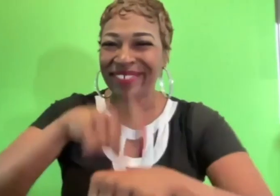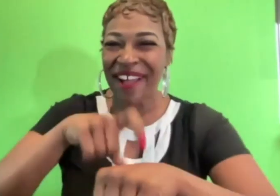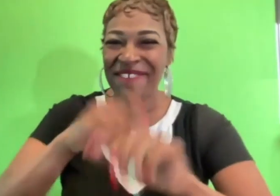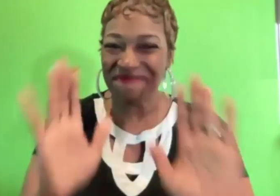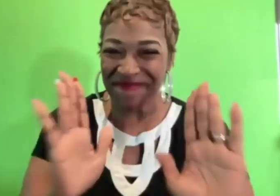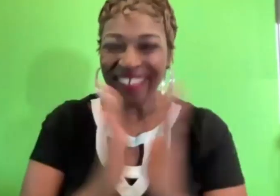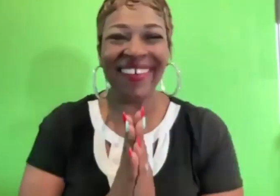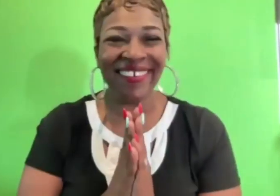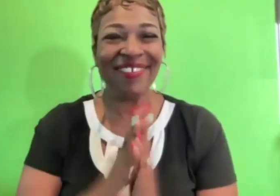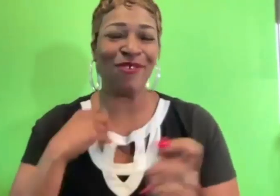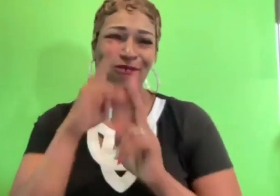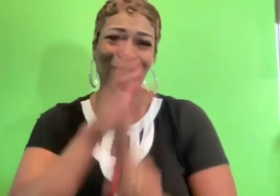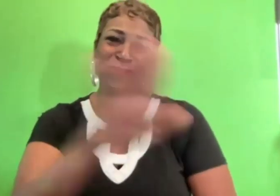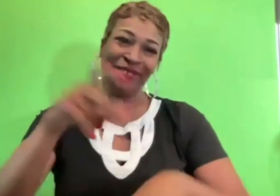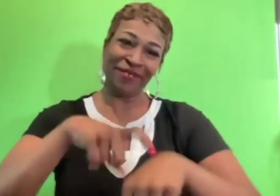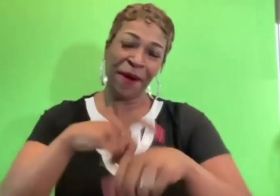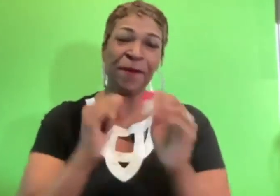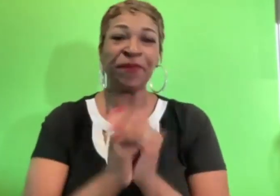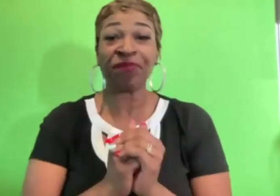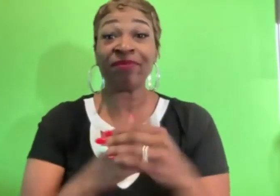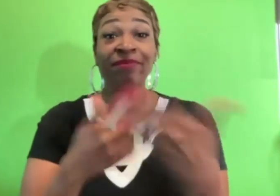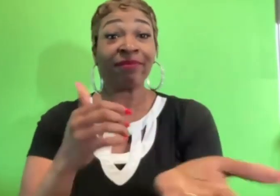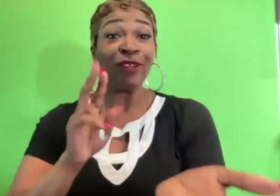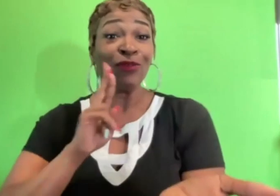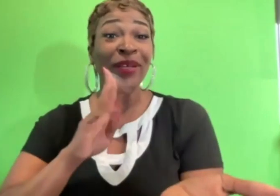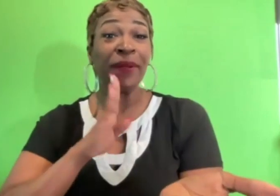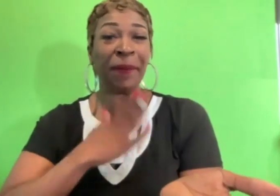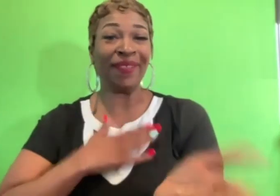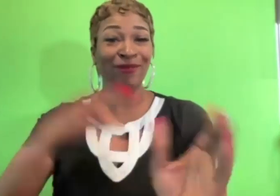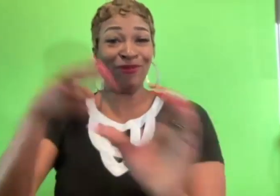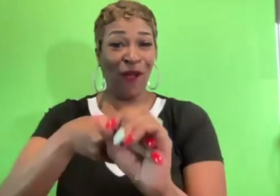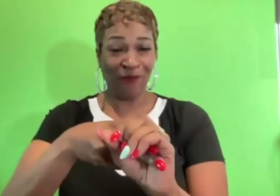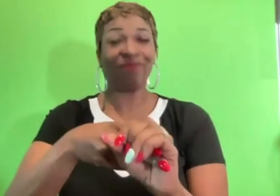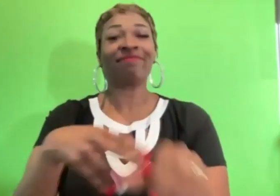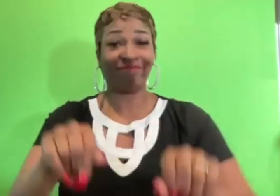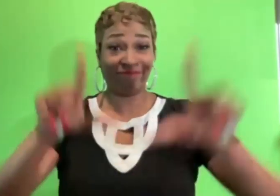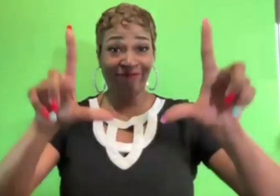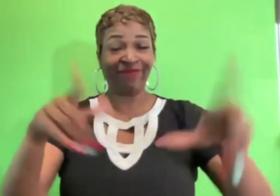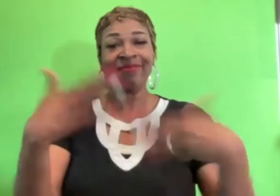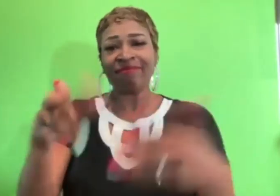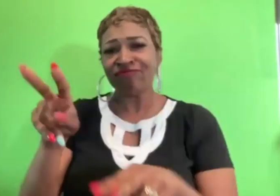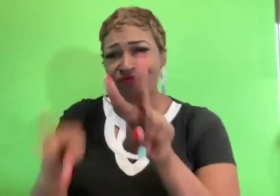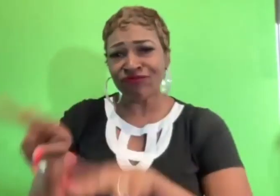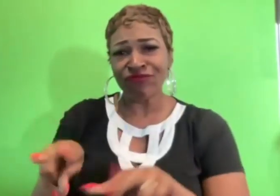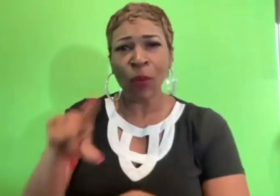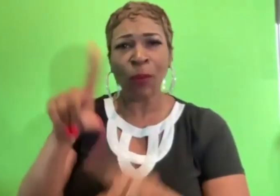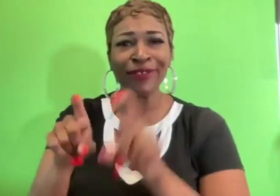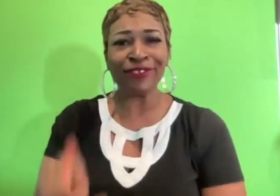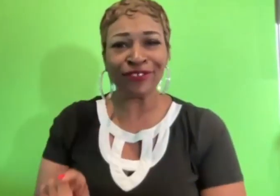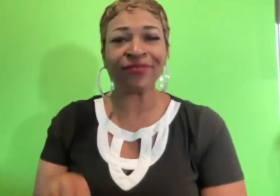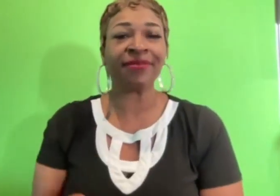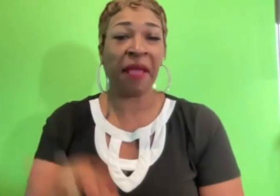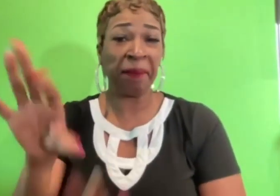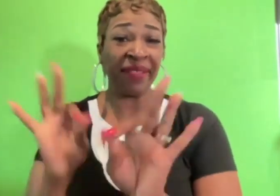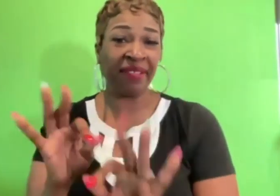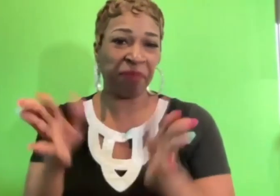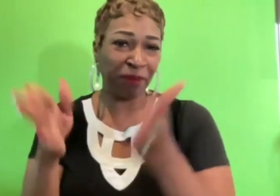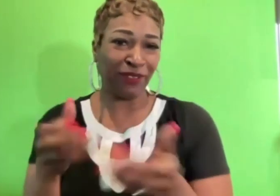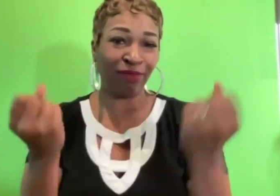up right on 1:30. So we've got about 10 minutes. And we're going to have our